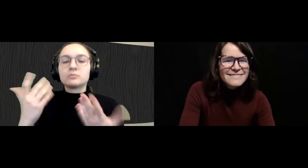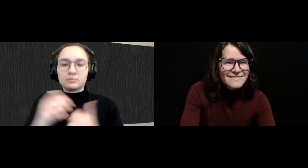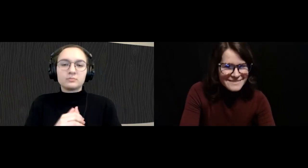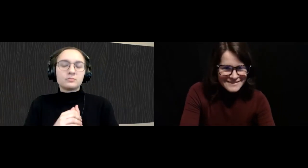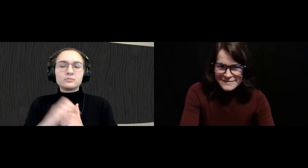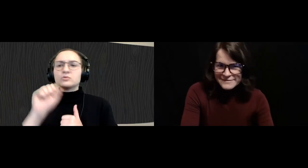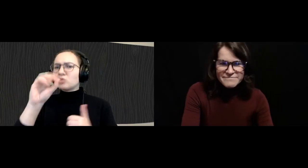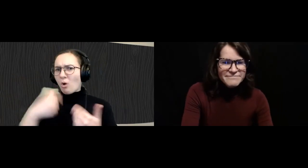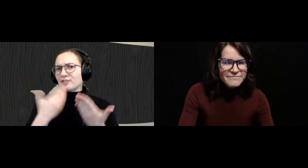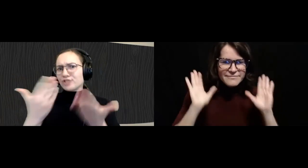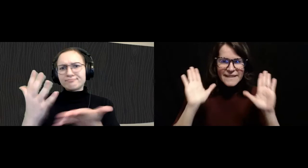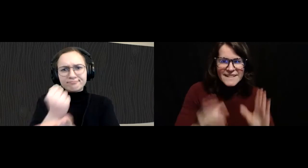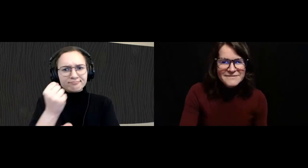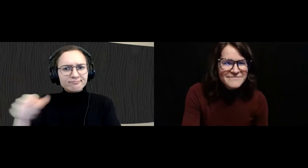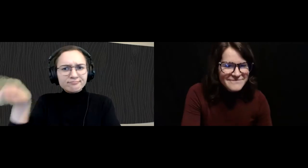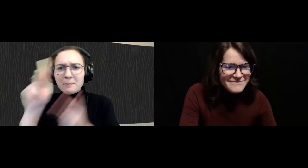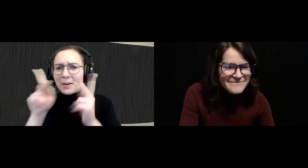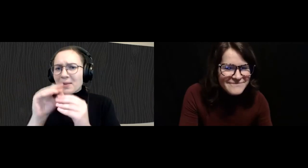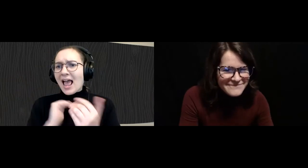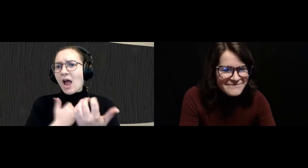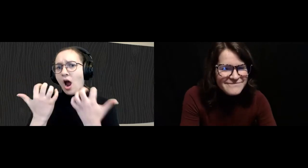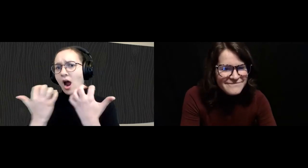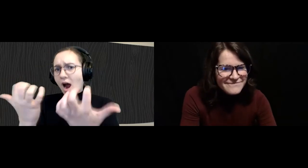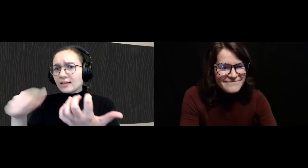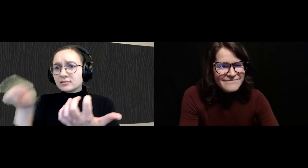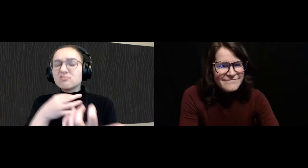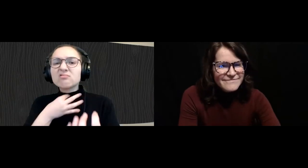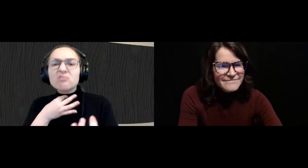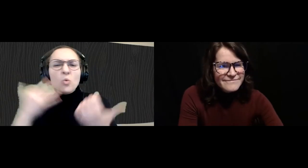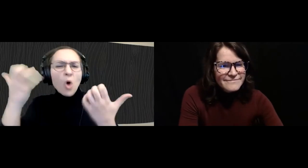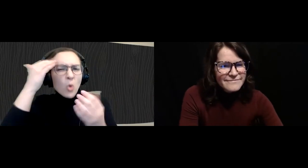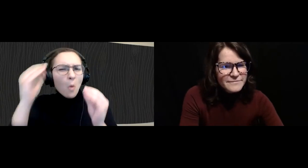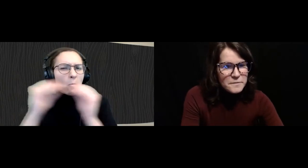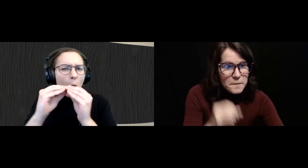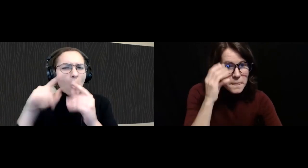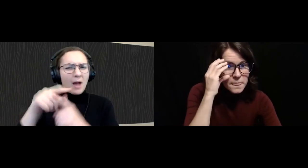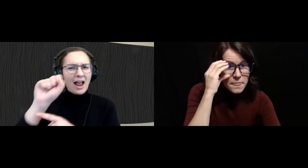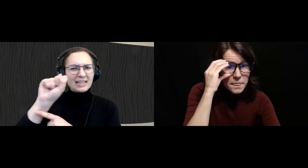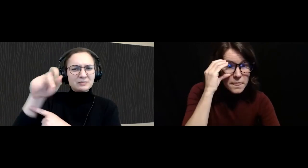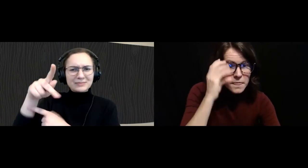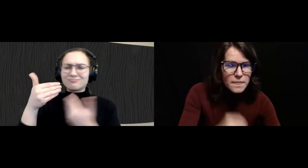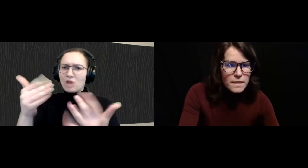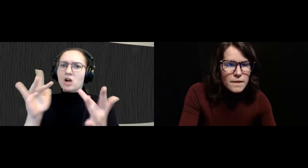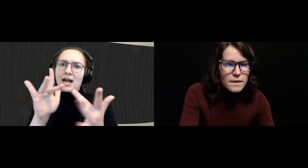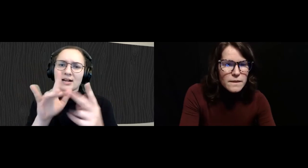have SSPs there. That's great. So those are great suggestions that people in our audience were wanting to know more about